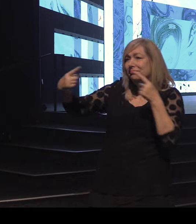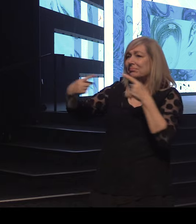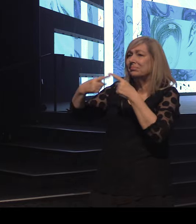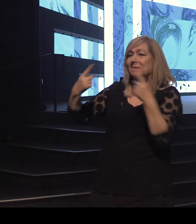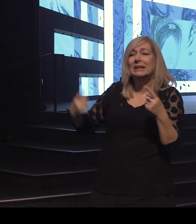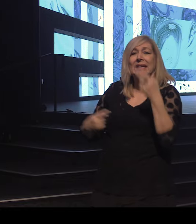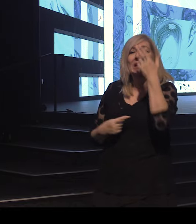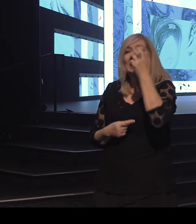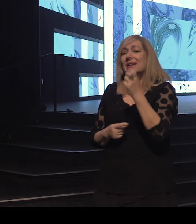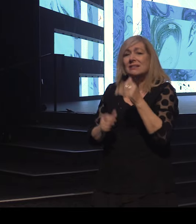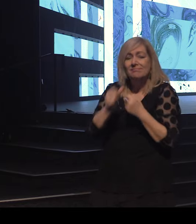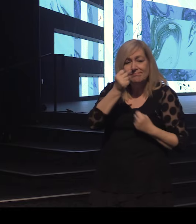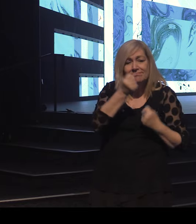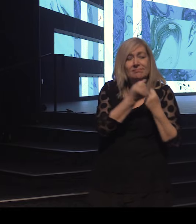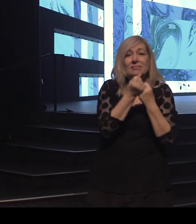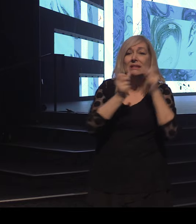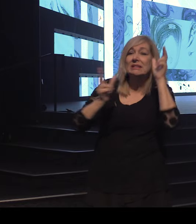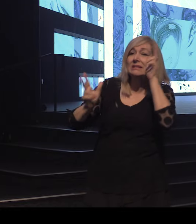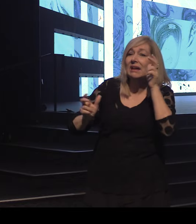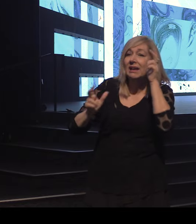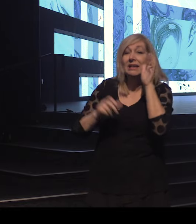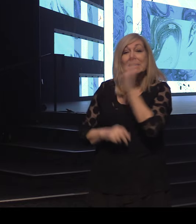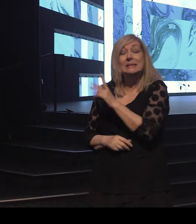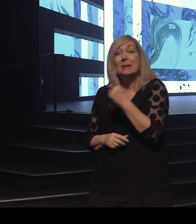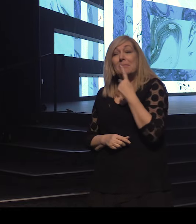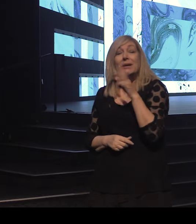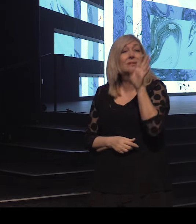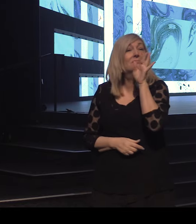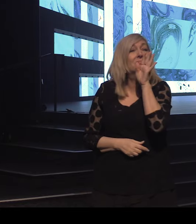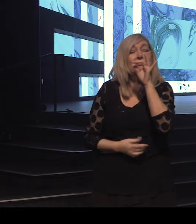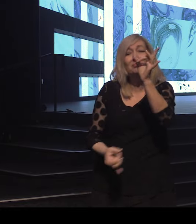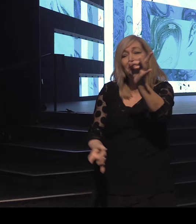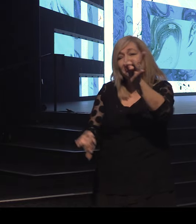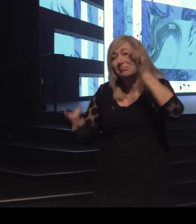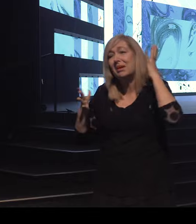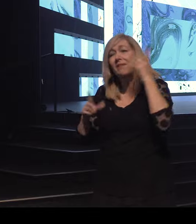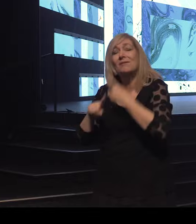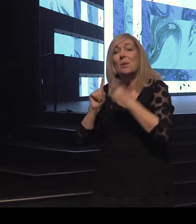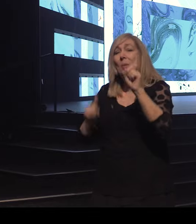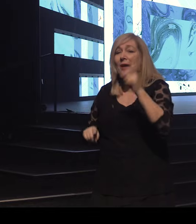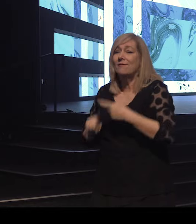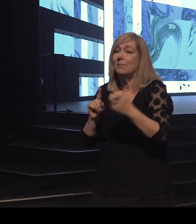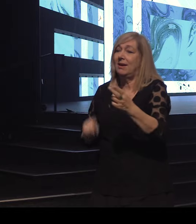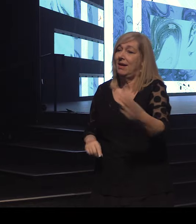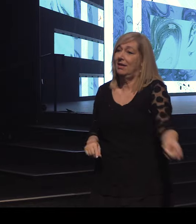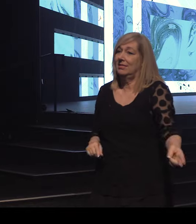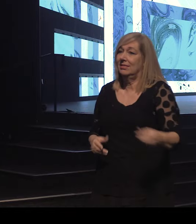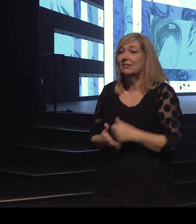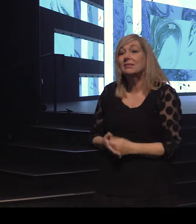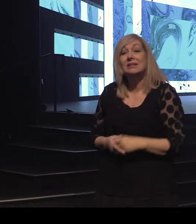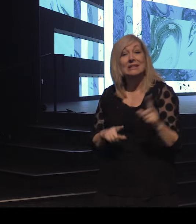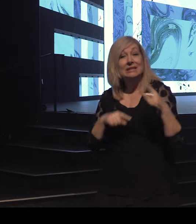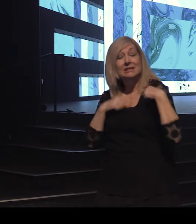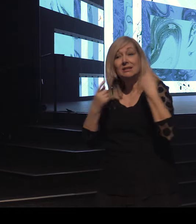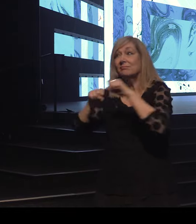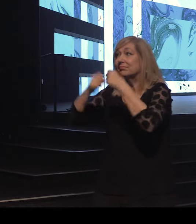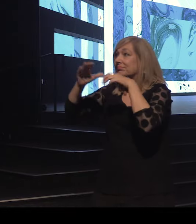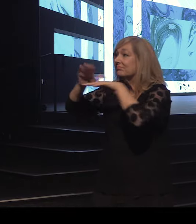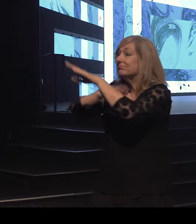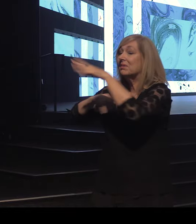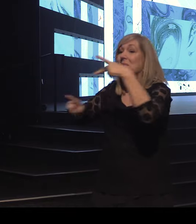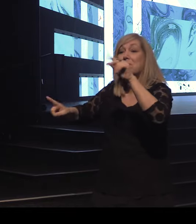angel, Satan. His mouth is nothing but the smelly mouth of hell. Since the invasion of